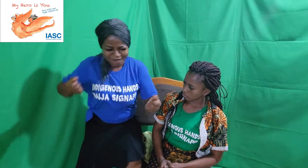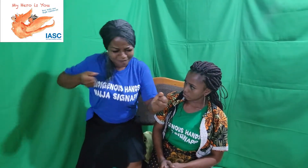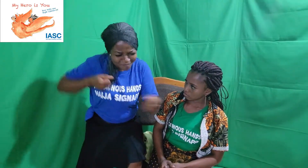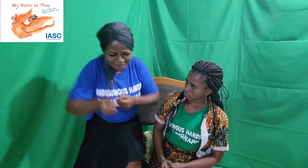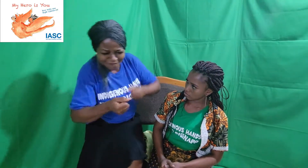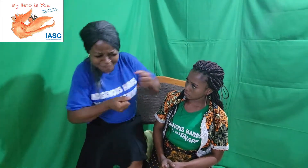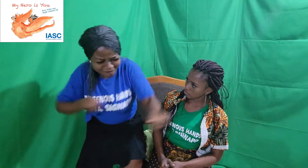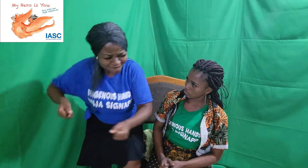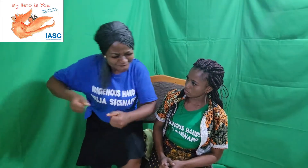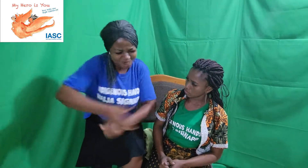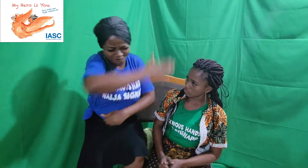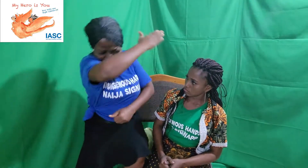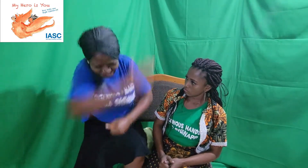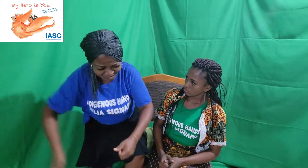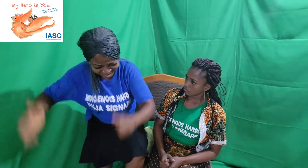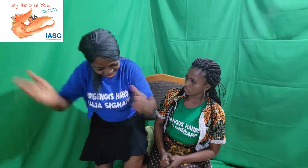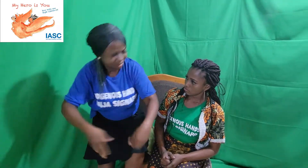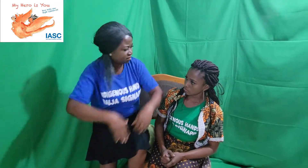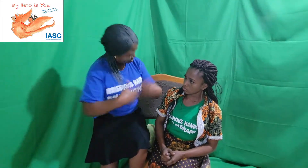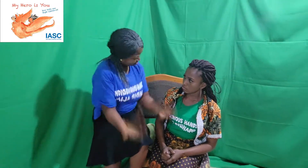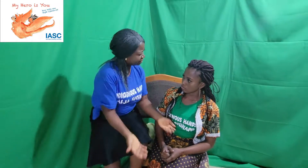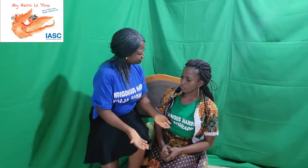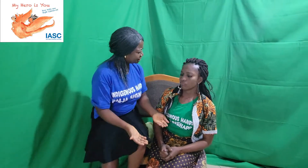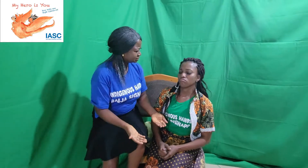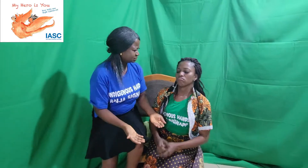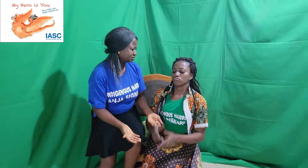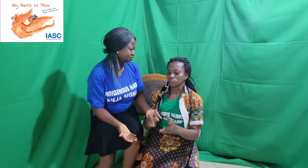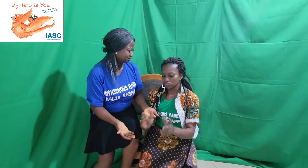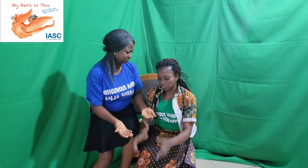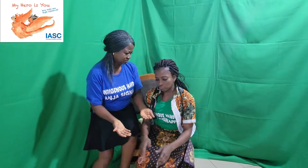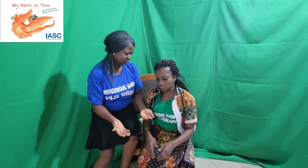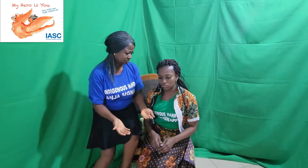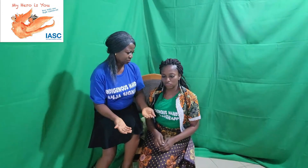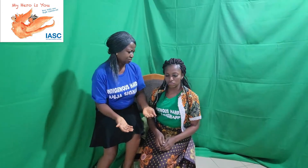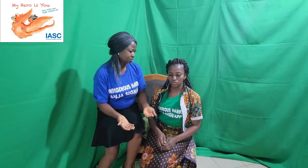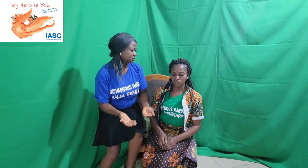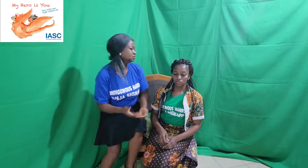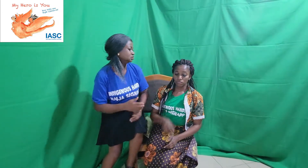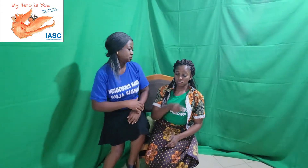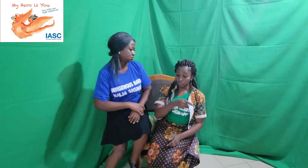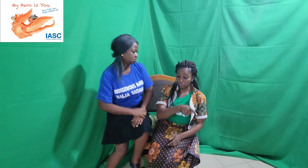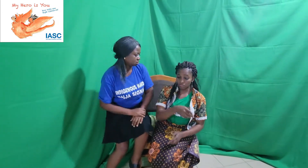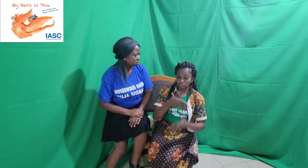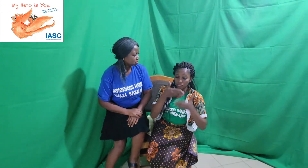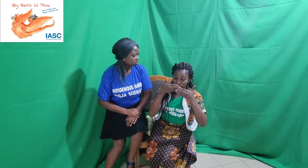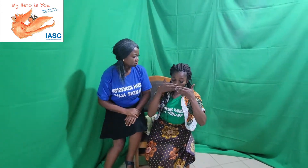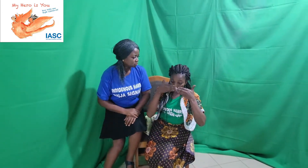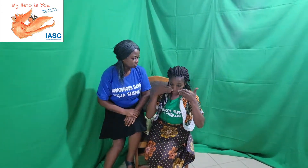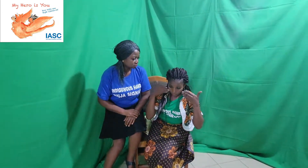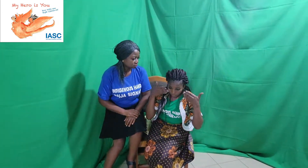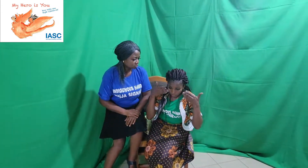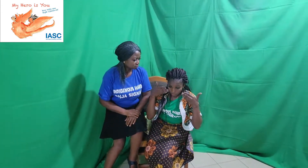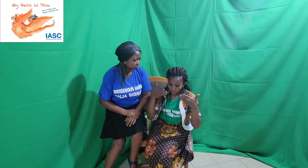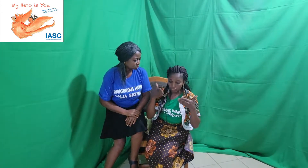So we can't fight it because we can't see it? Sarah asks.